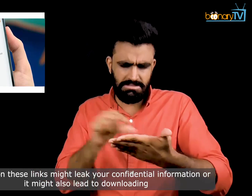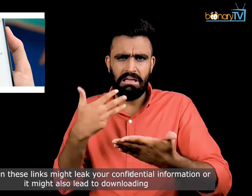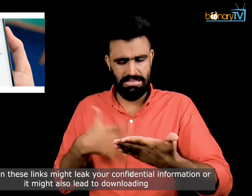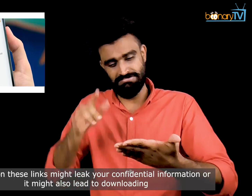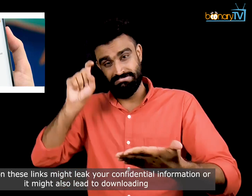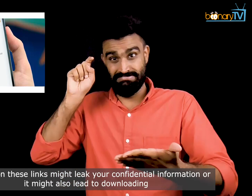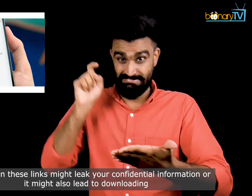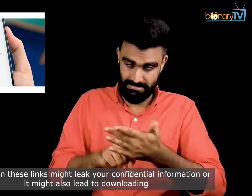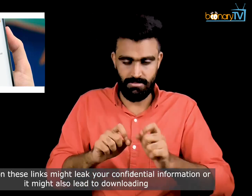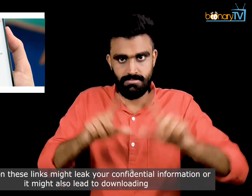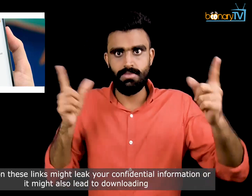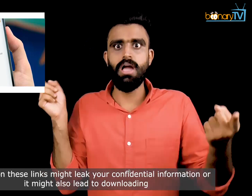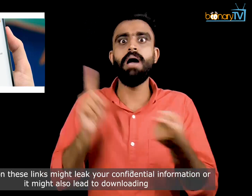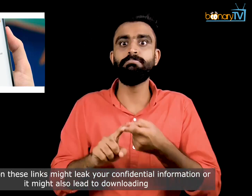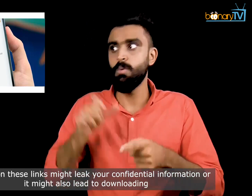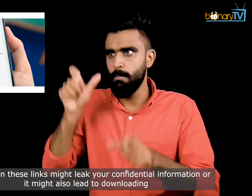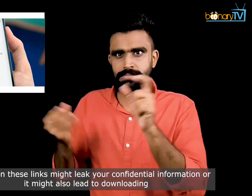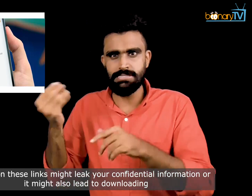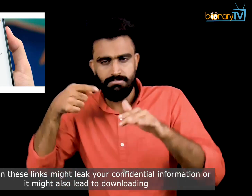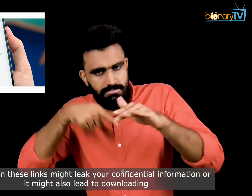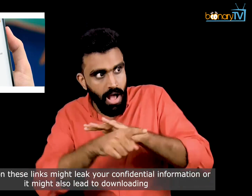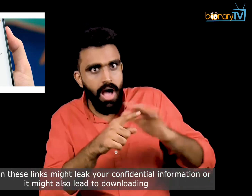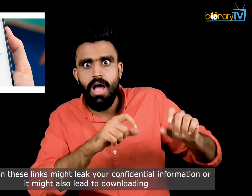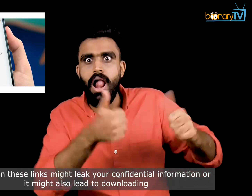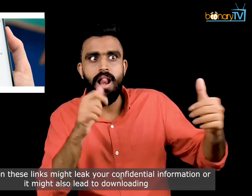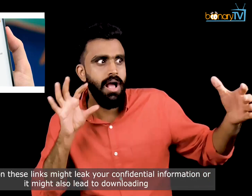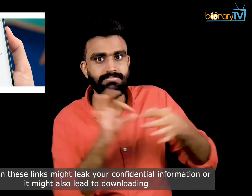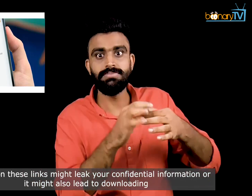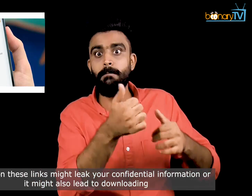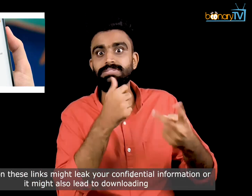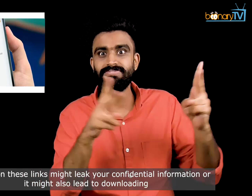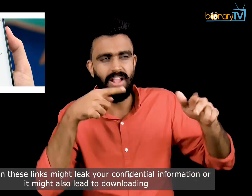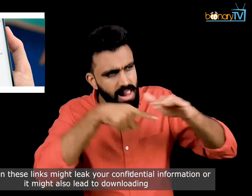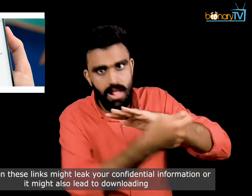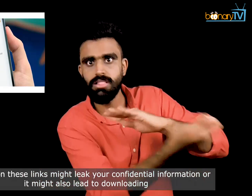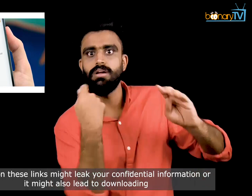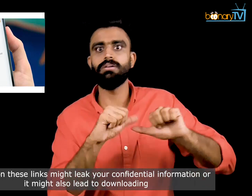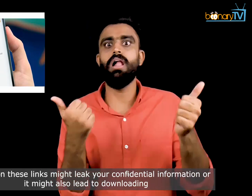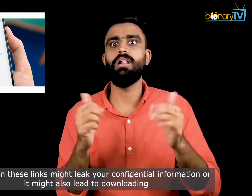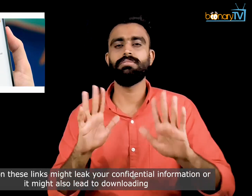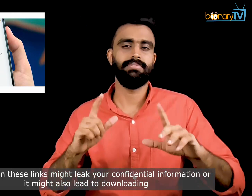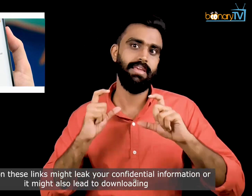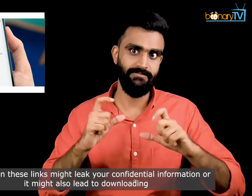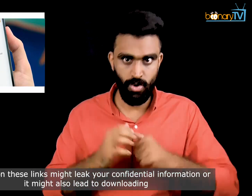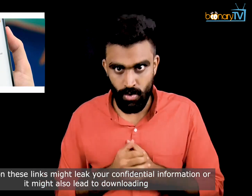your confidential information, or it might also lead